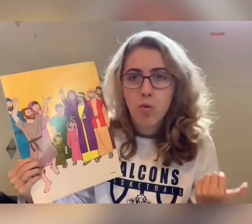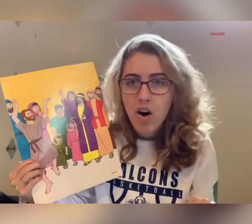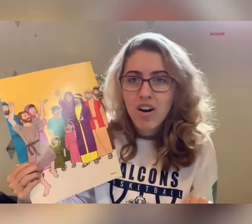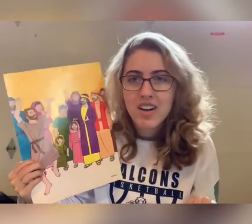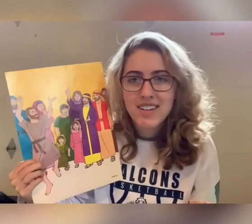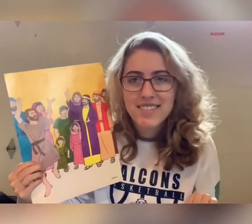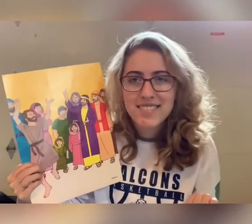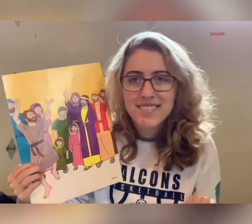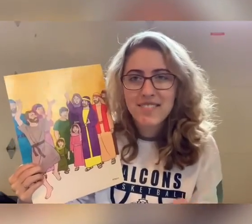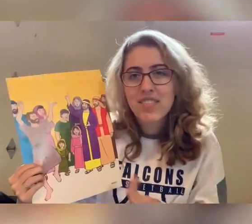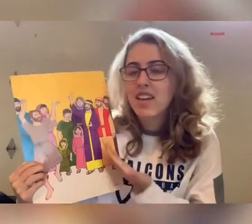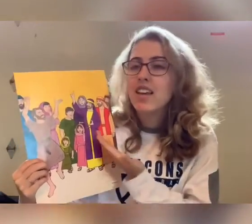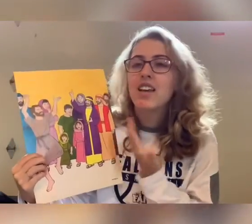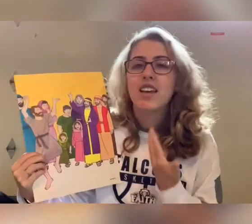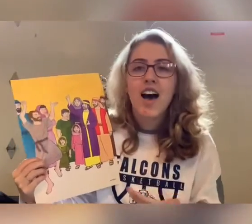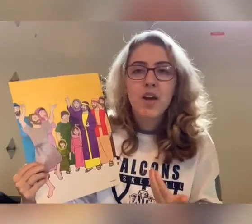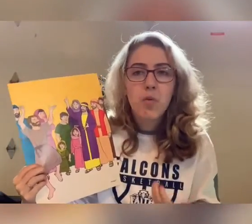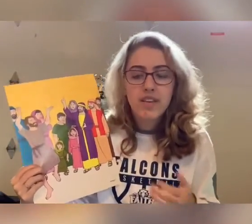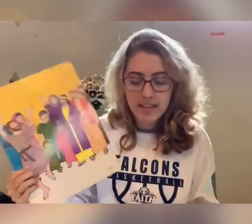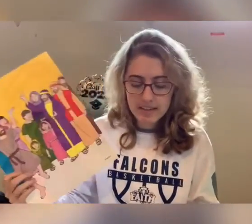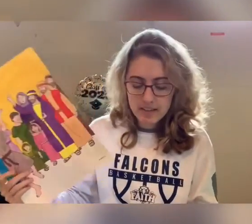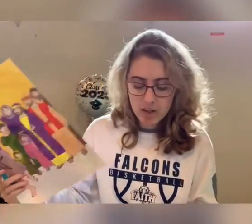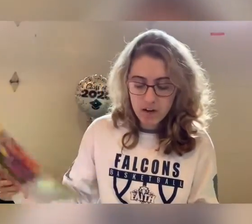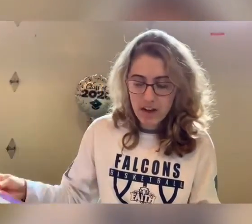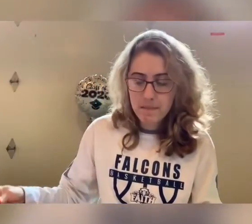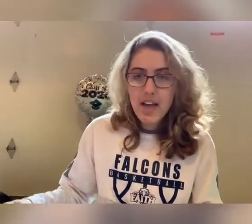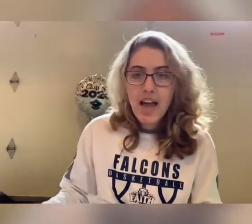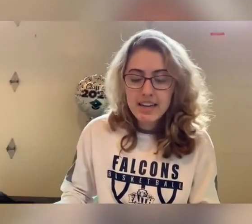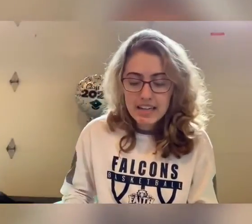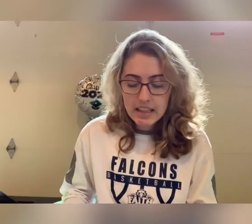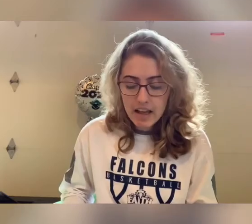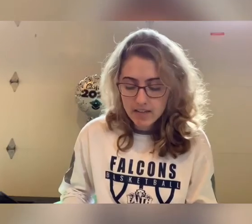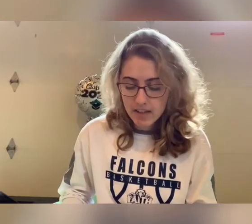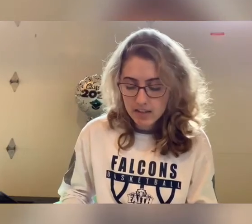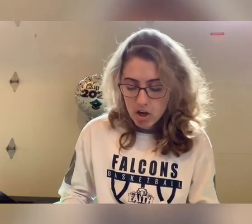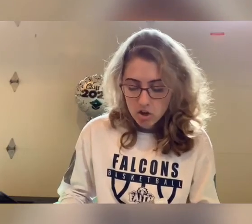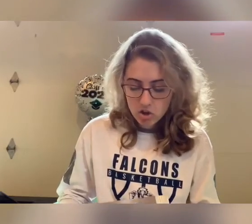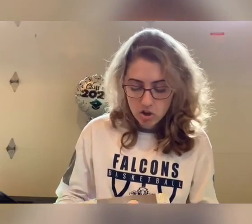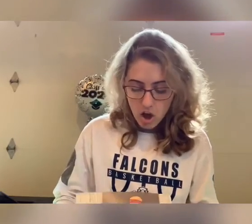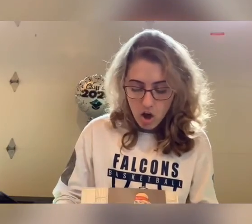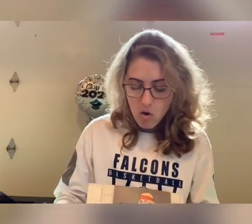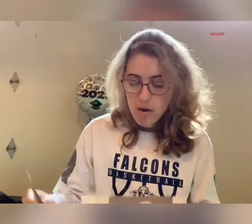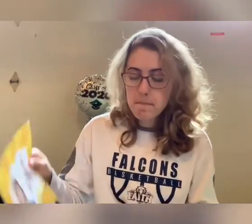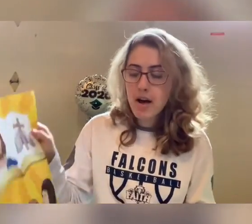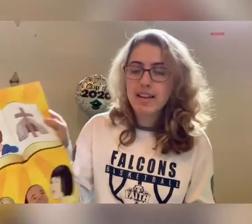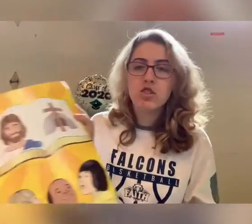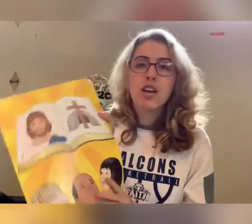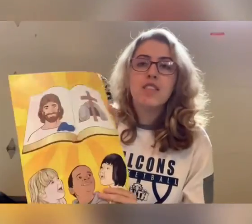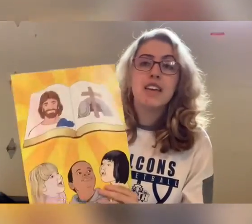walk. God wants us to serve him, and he loves us so much that he